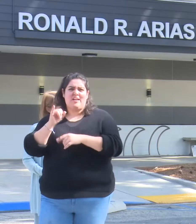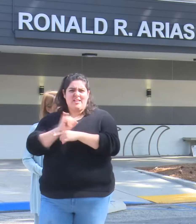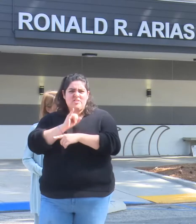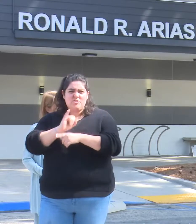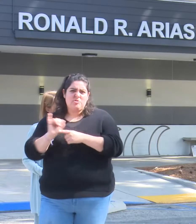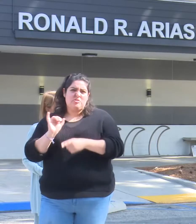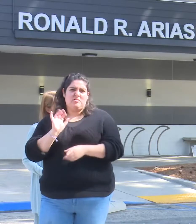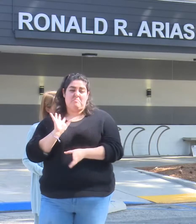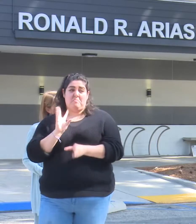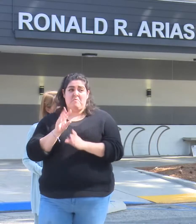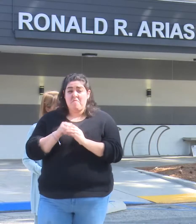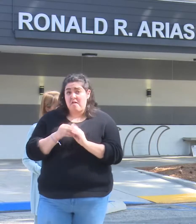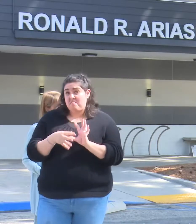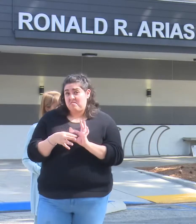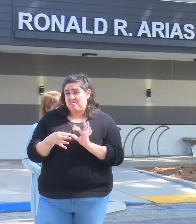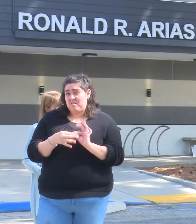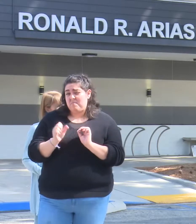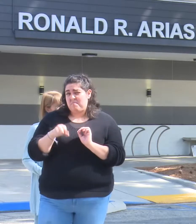to a statement.